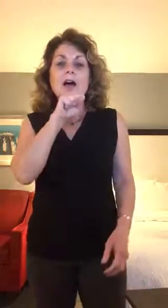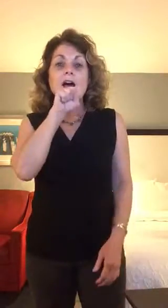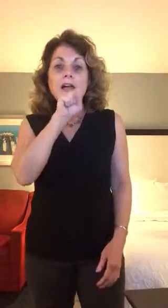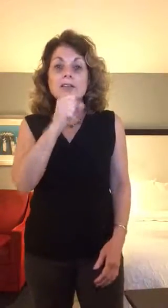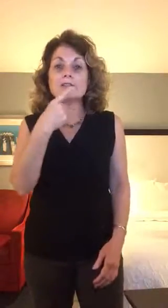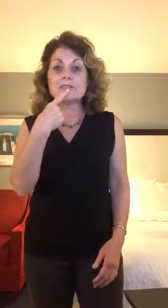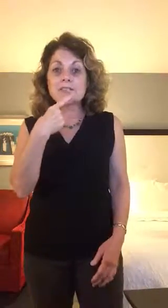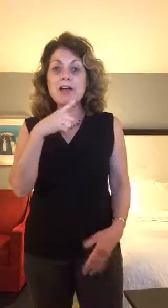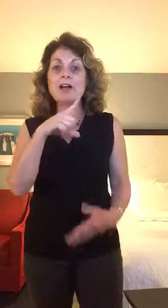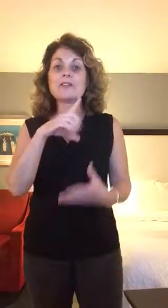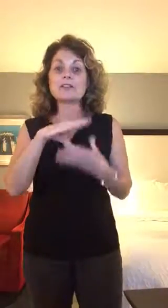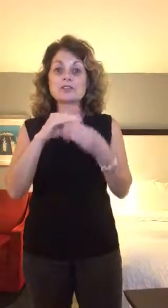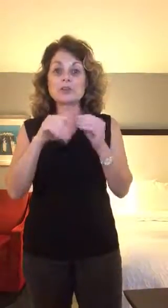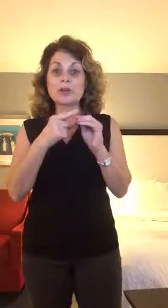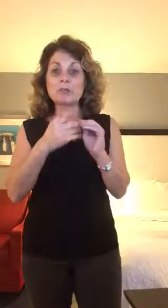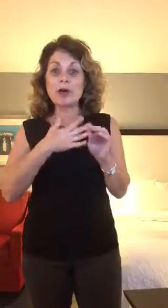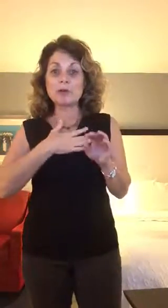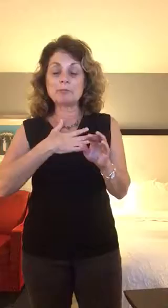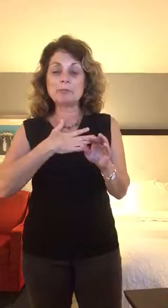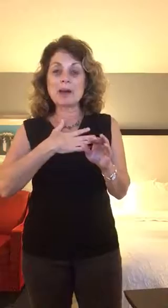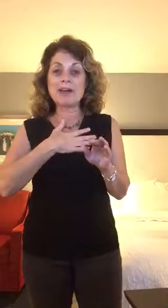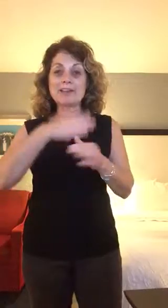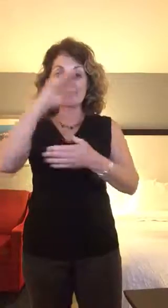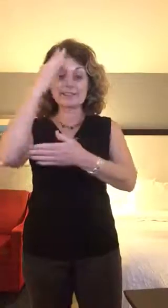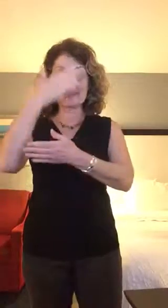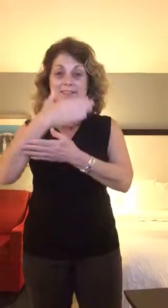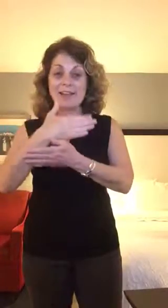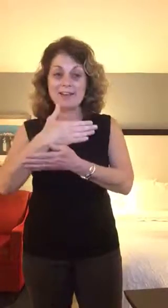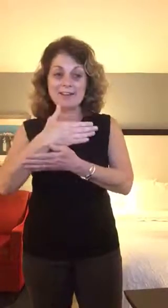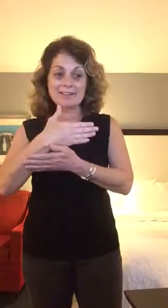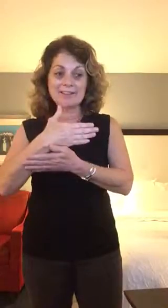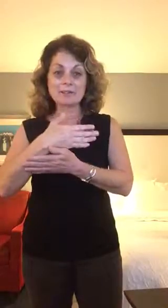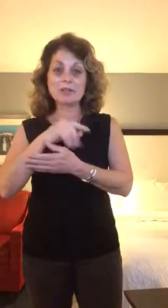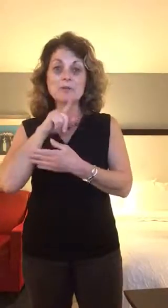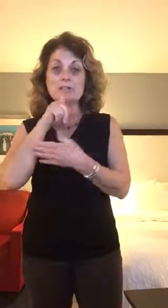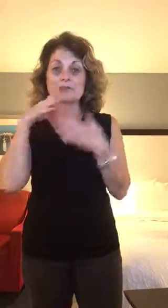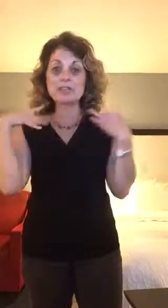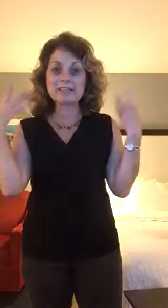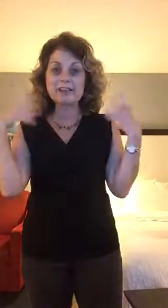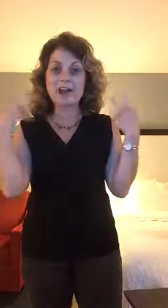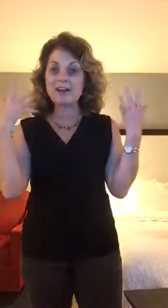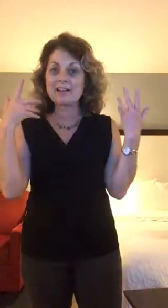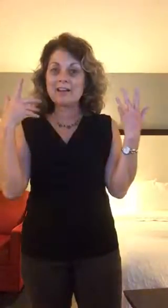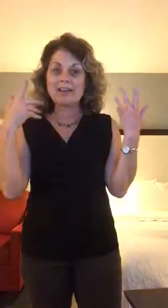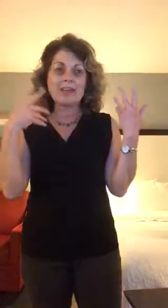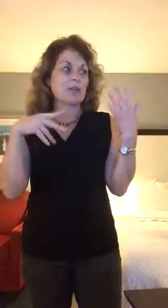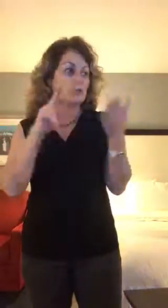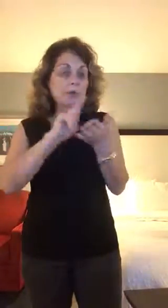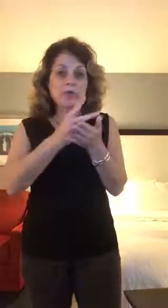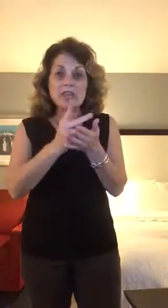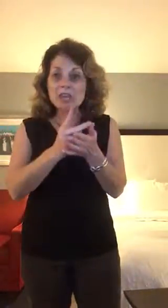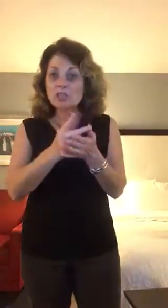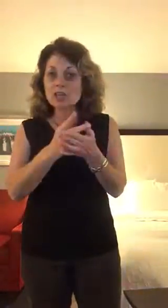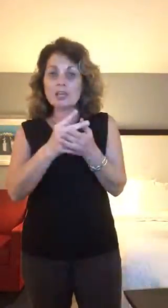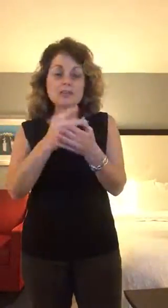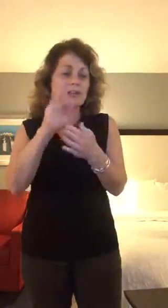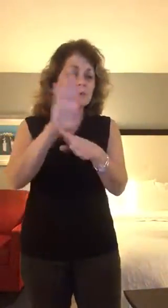I love to tell this story about my son when he was really young, and we were in the kitchen and I was